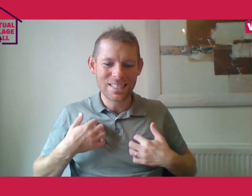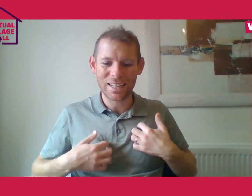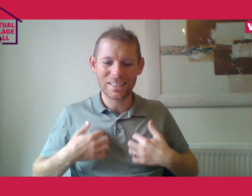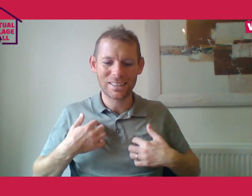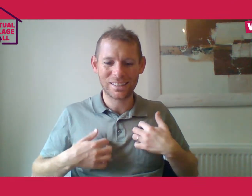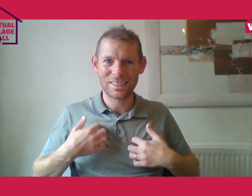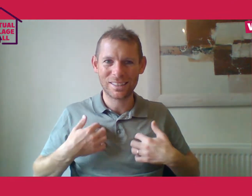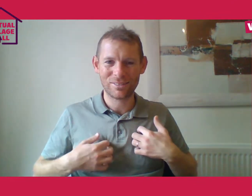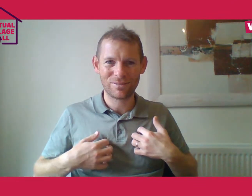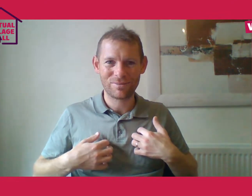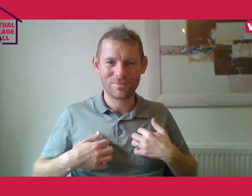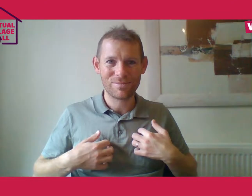excited.